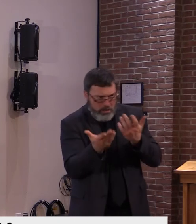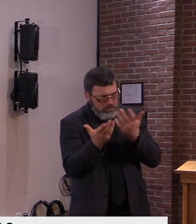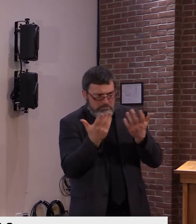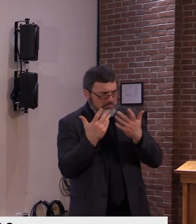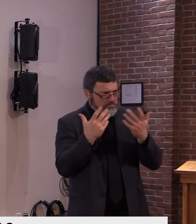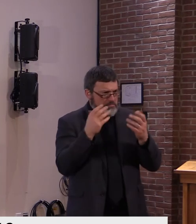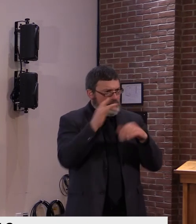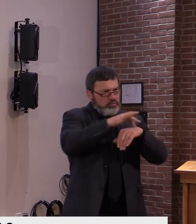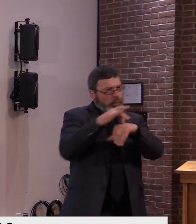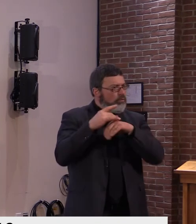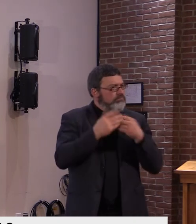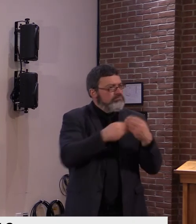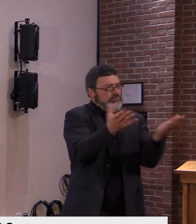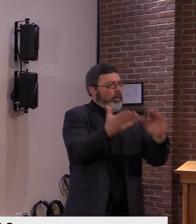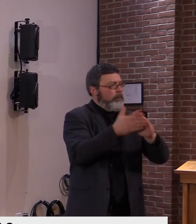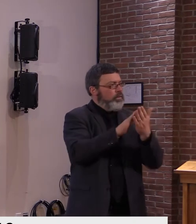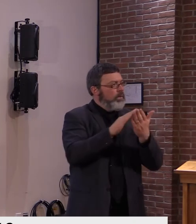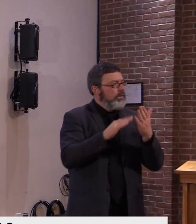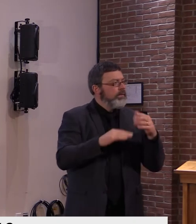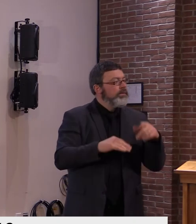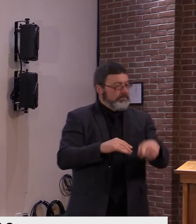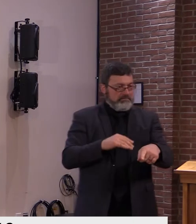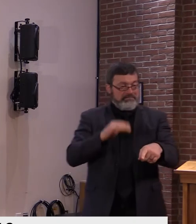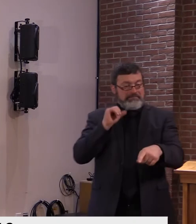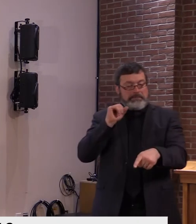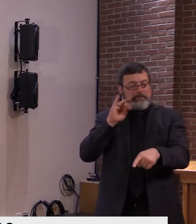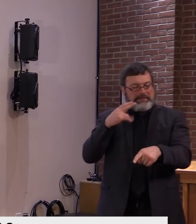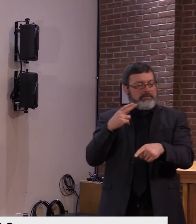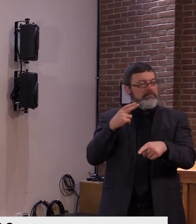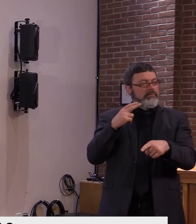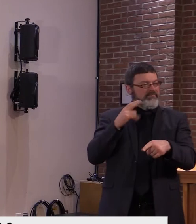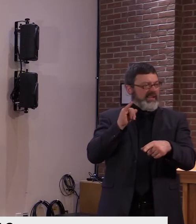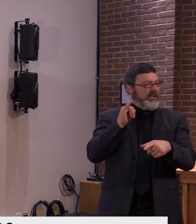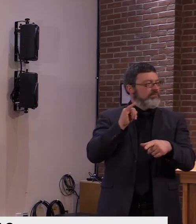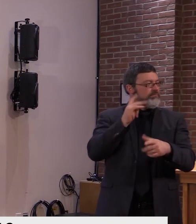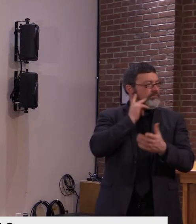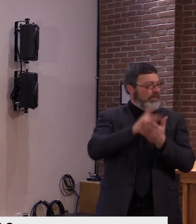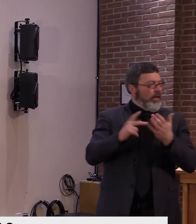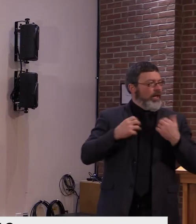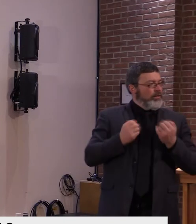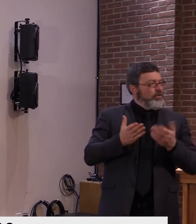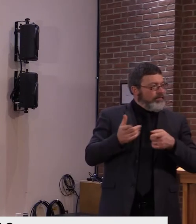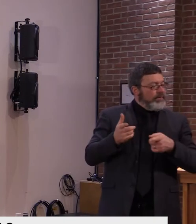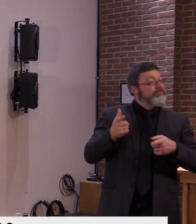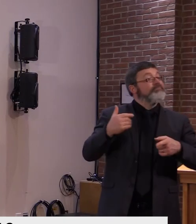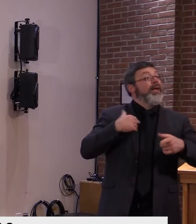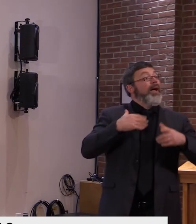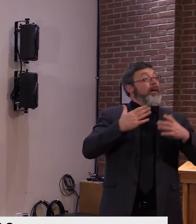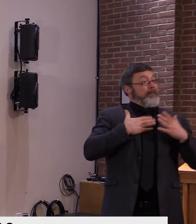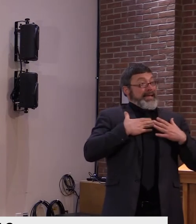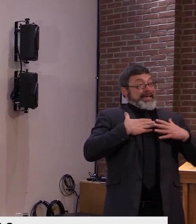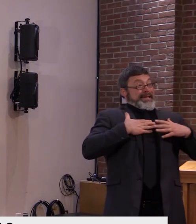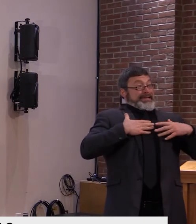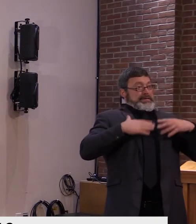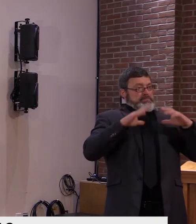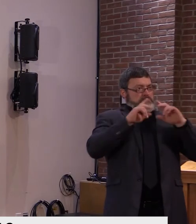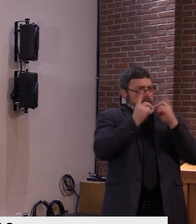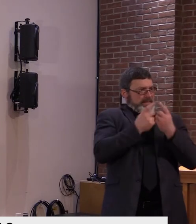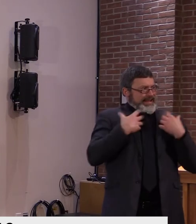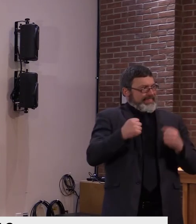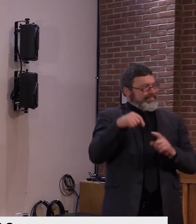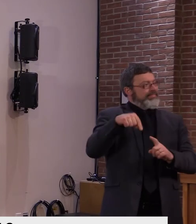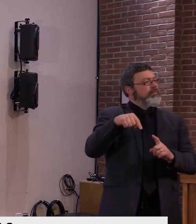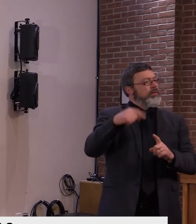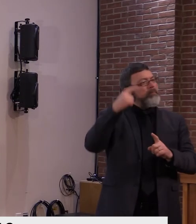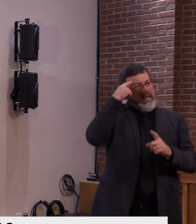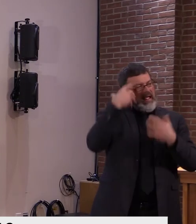Yes, Governor, the Department of Mental Health has been very active in this area, and we can get some